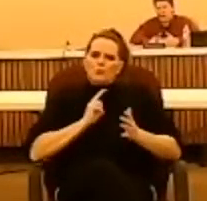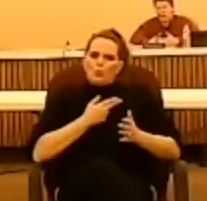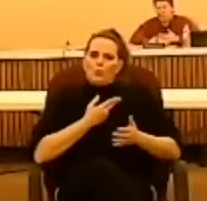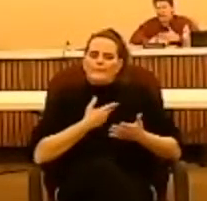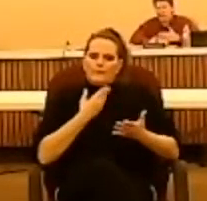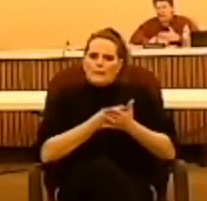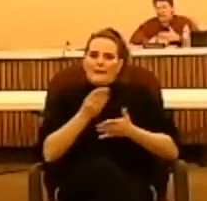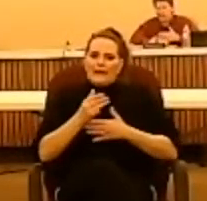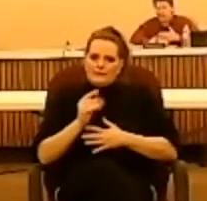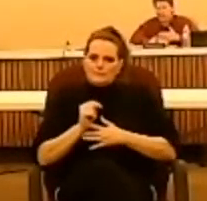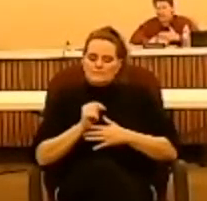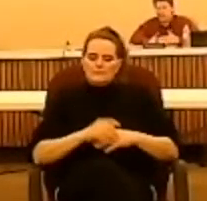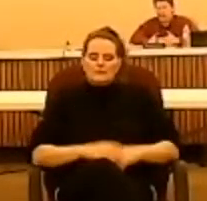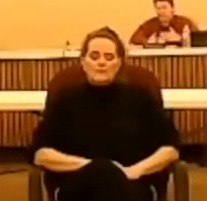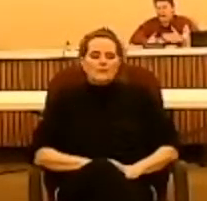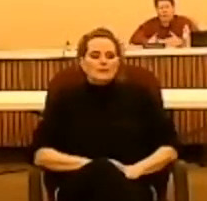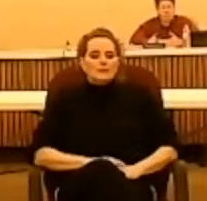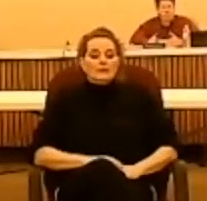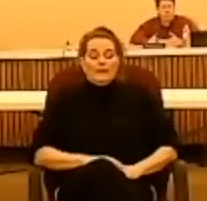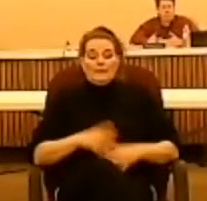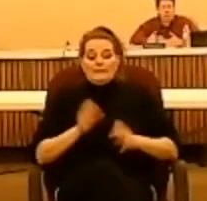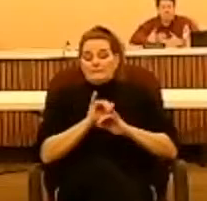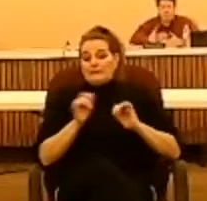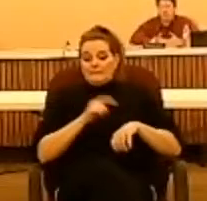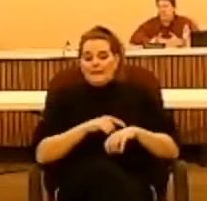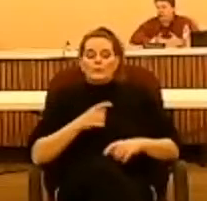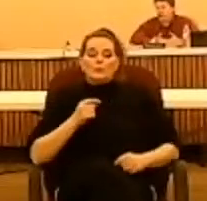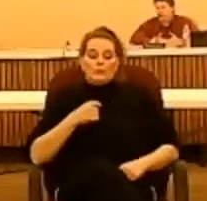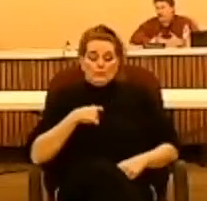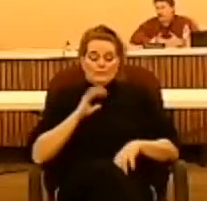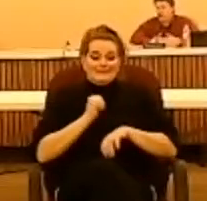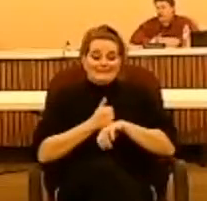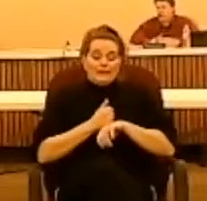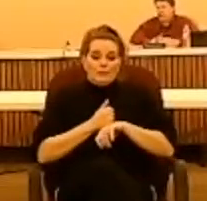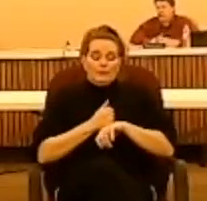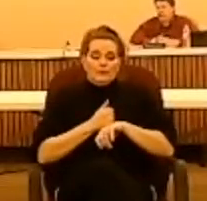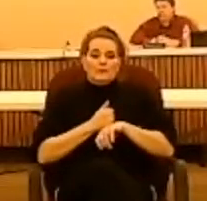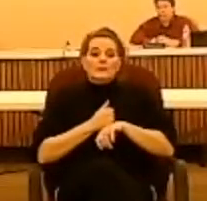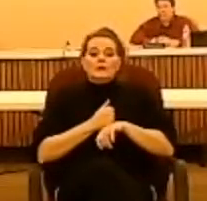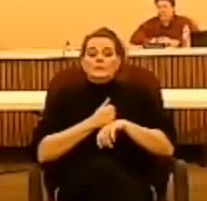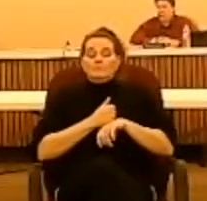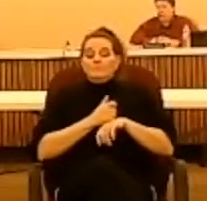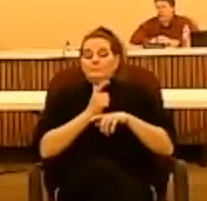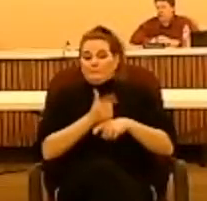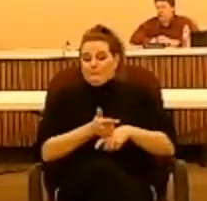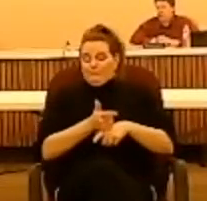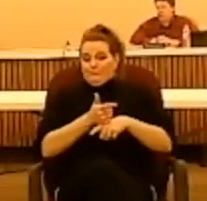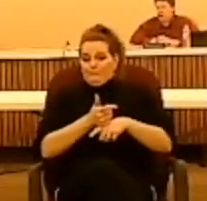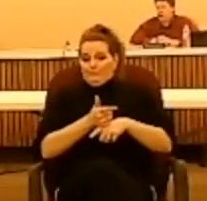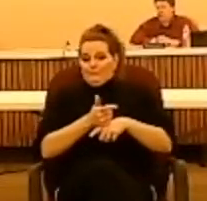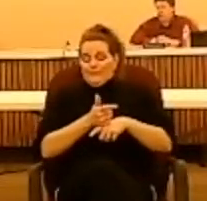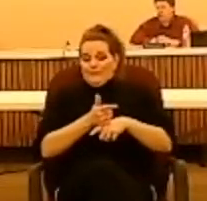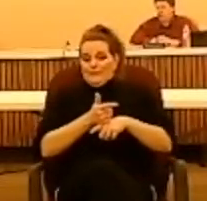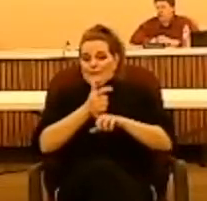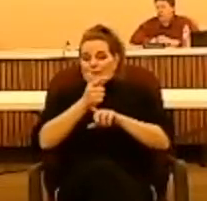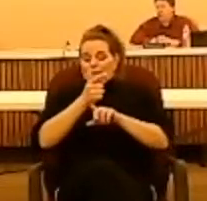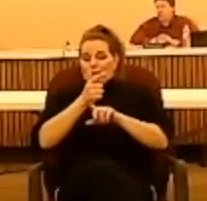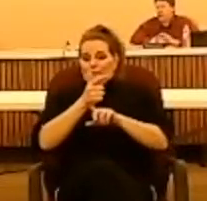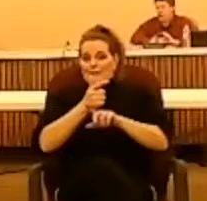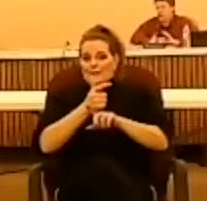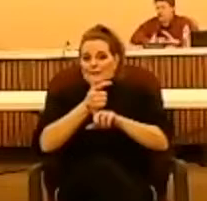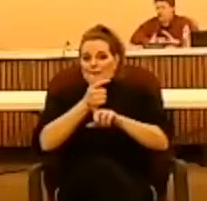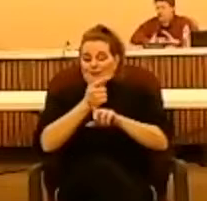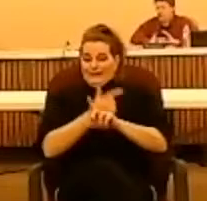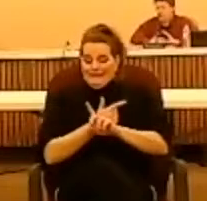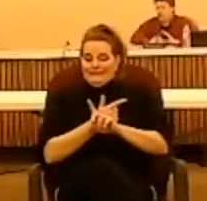And then basically at the same time, we were going to set up a lease agreement so that we can start working